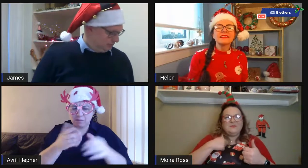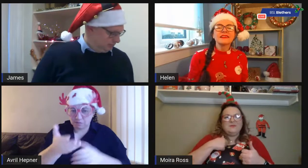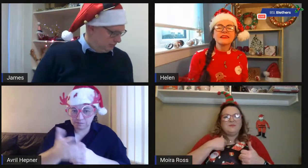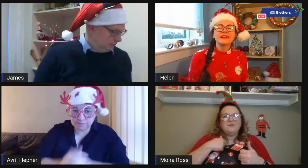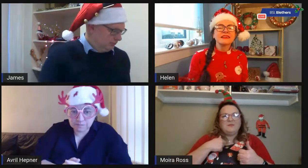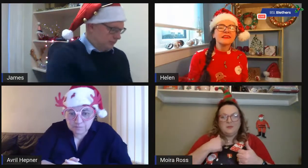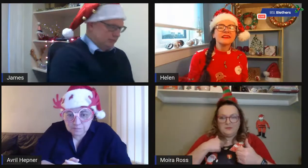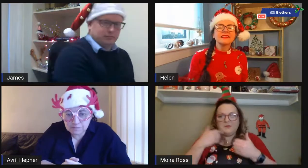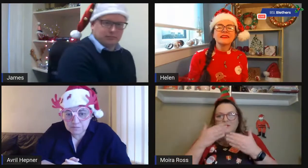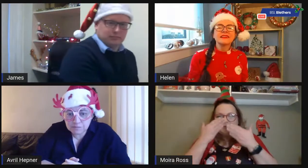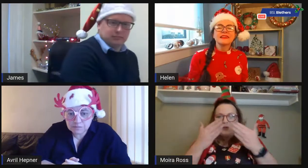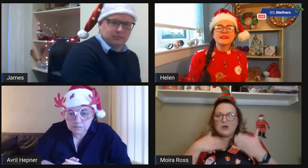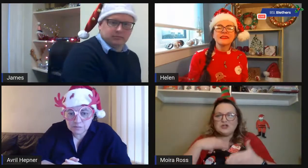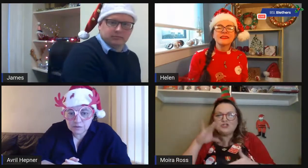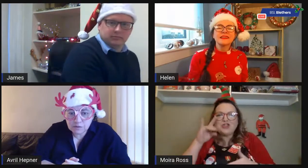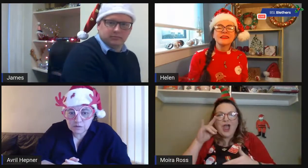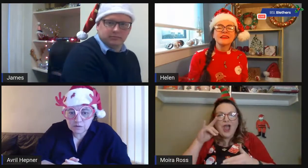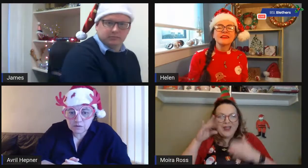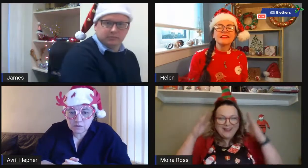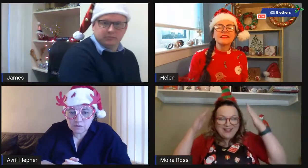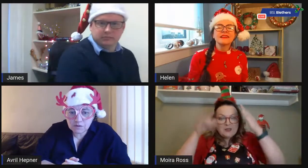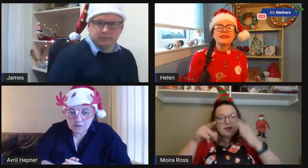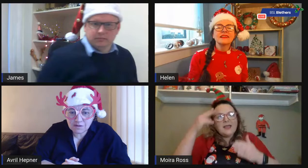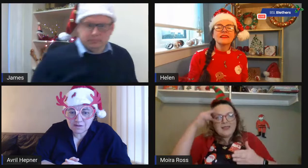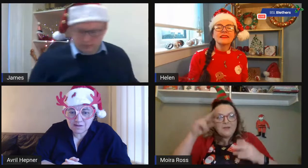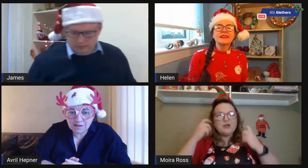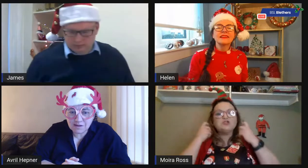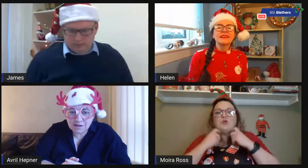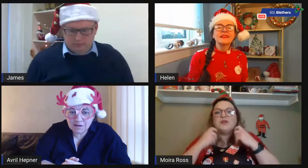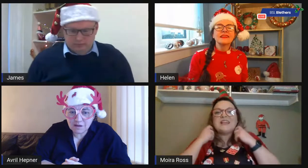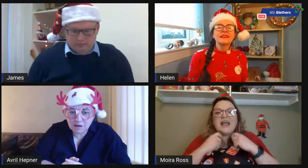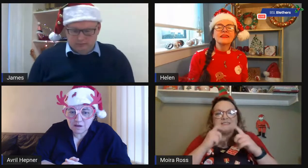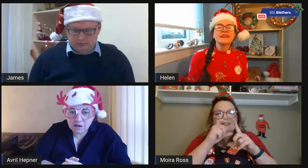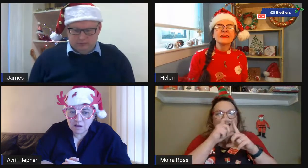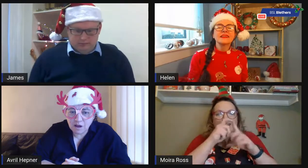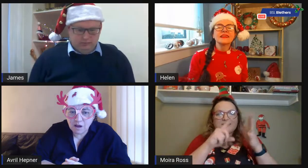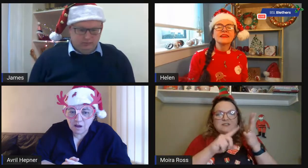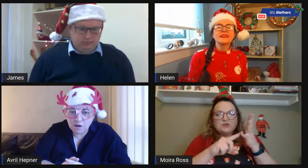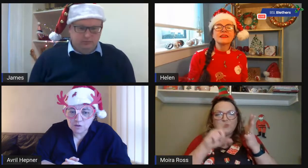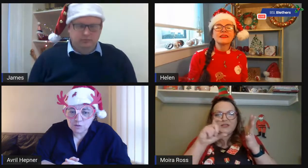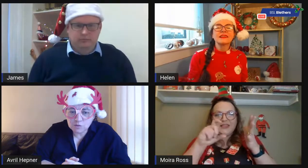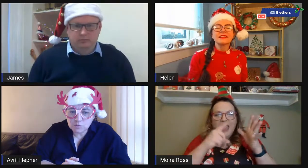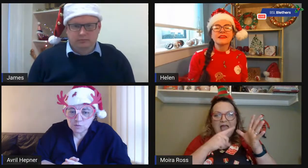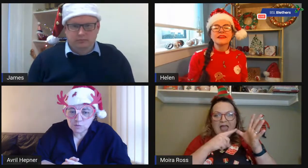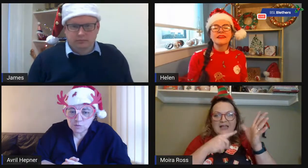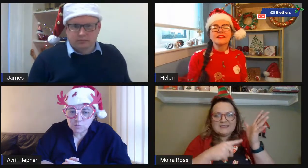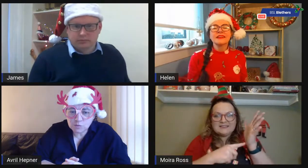other pet presents that you can think of? Well, I showed you my dog,